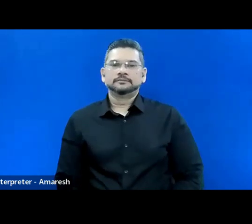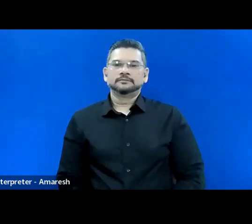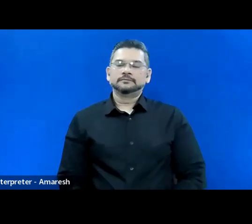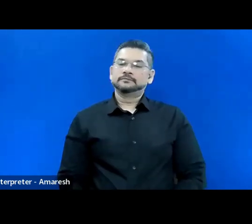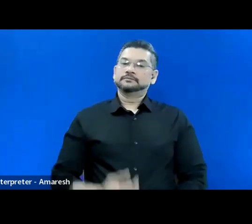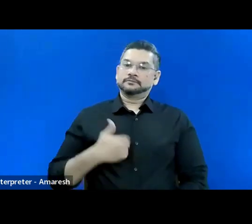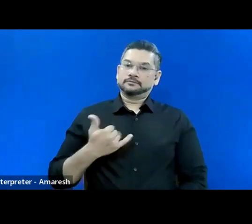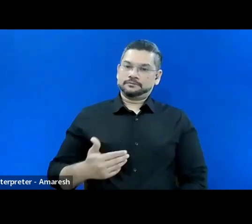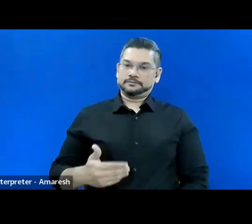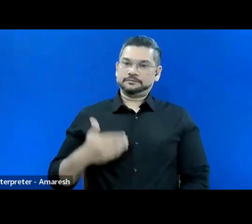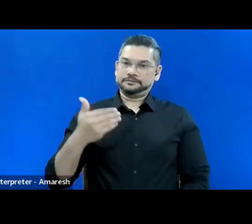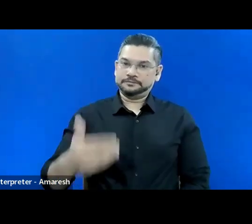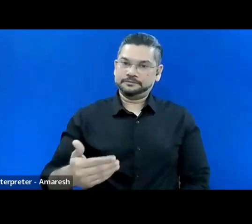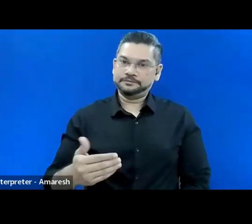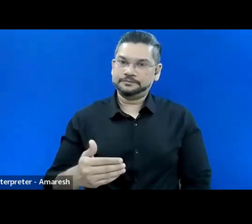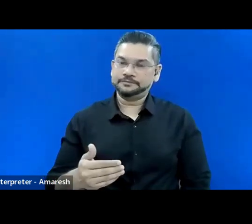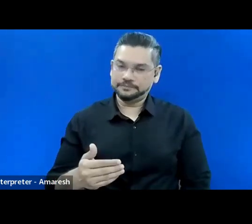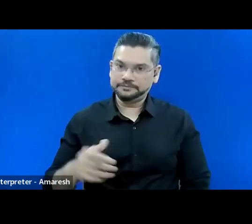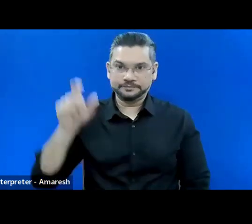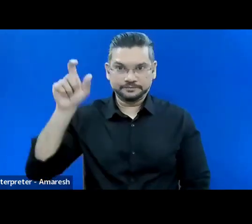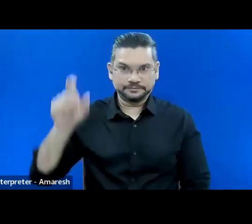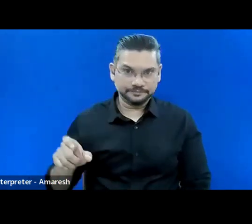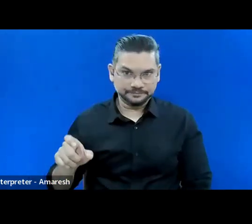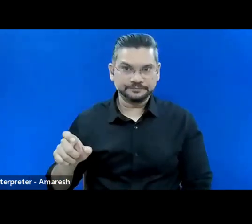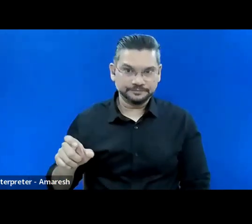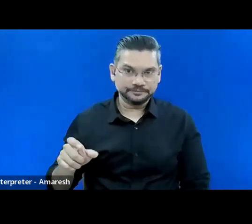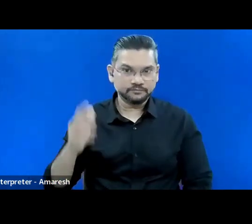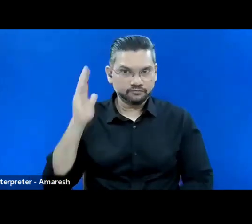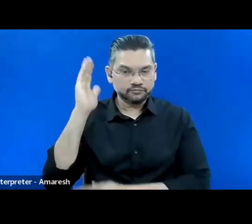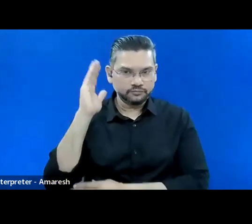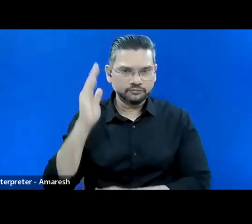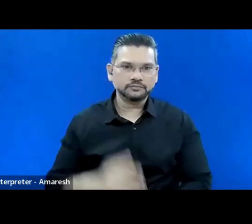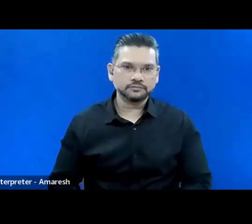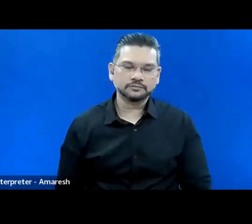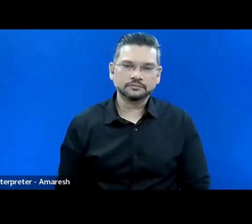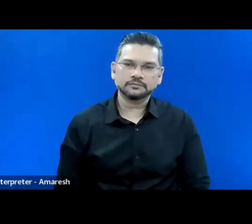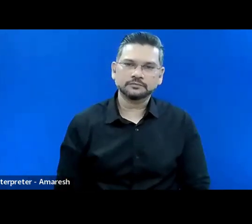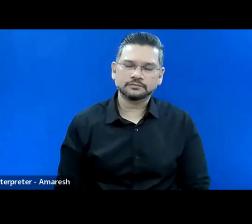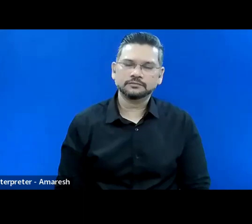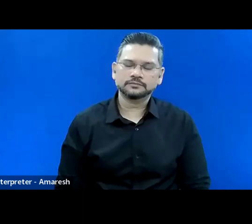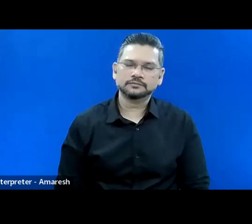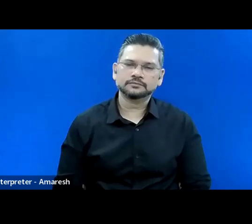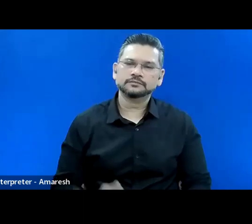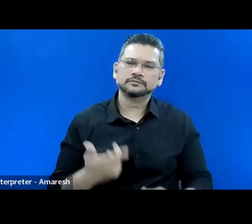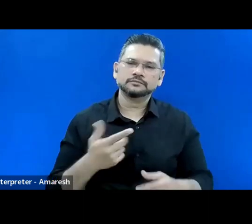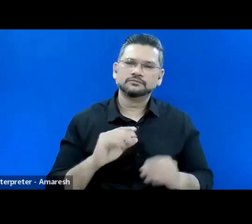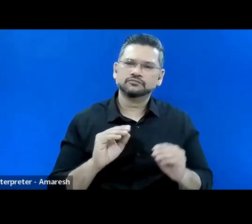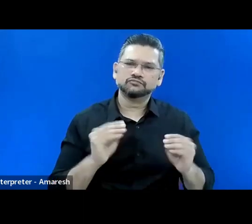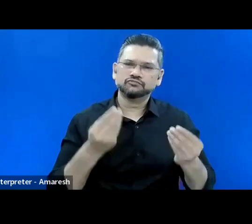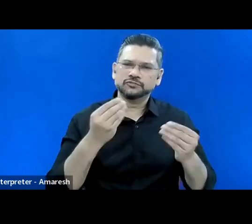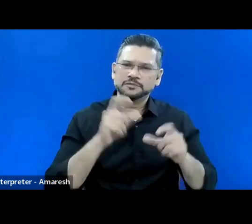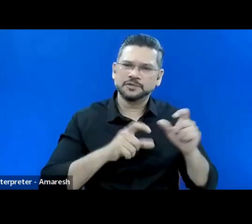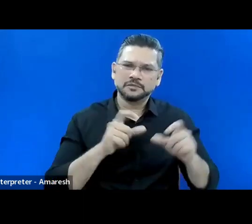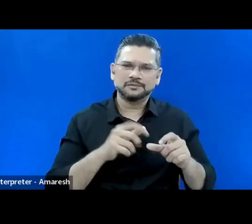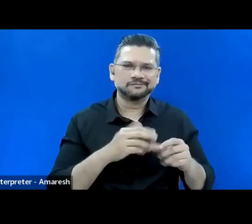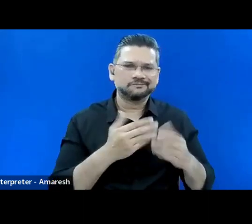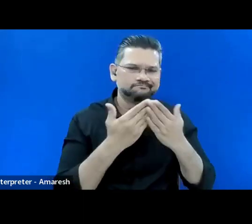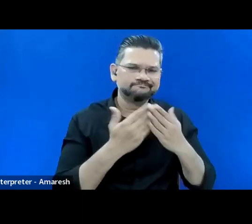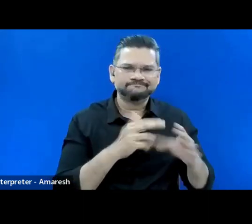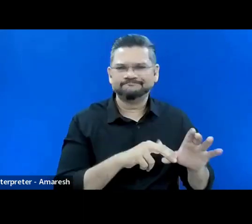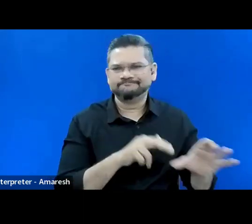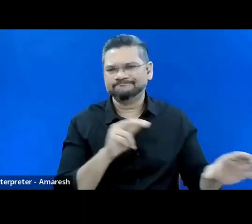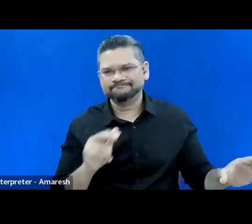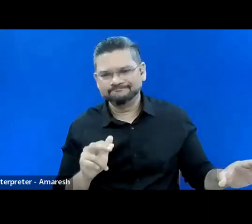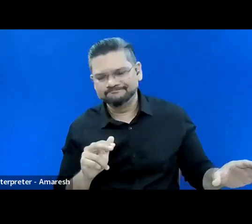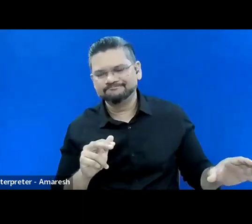next speaker. Young people are dropped out of the education systems, and psychiatric diagnosis and treatments